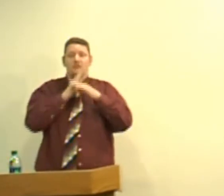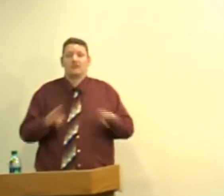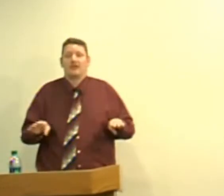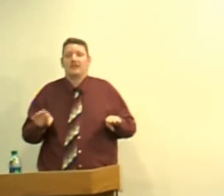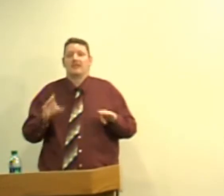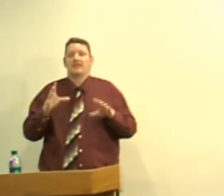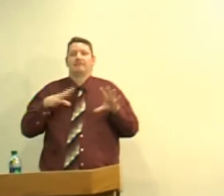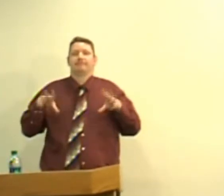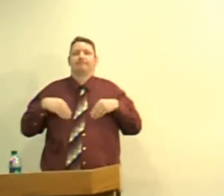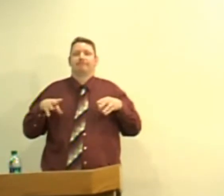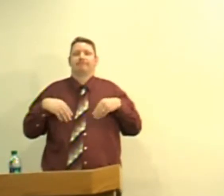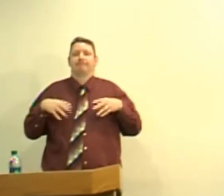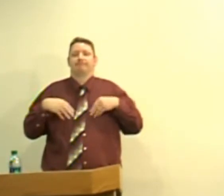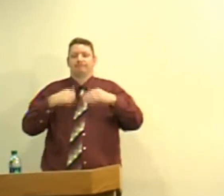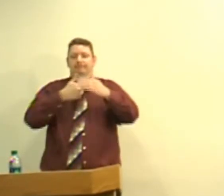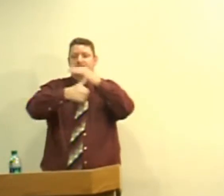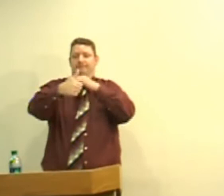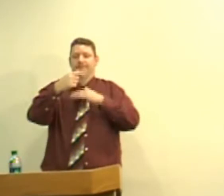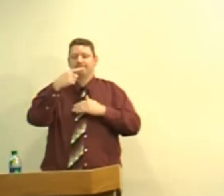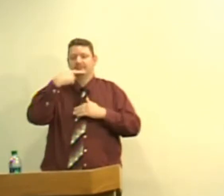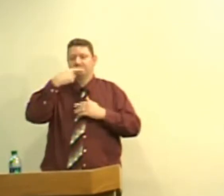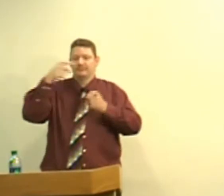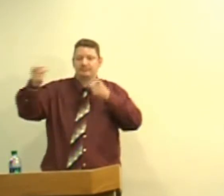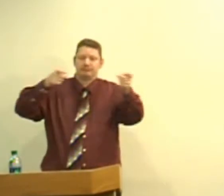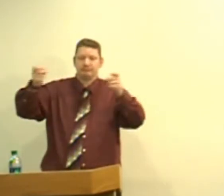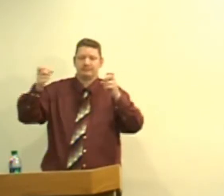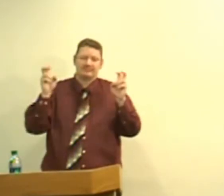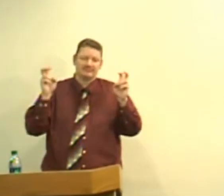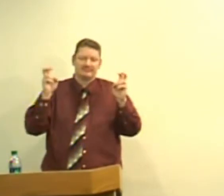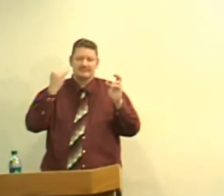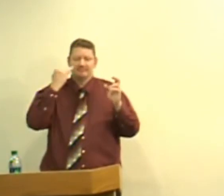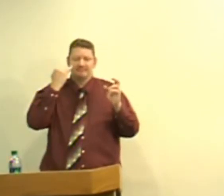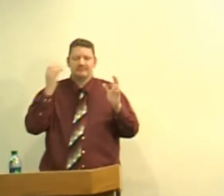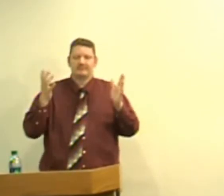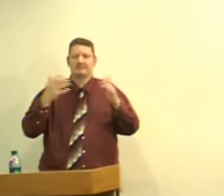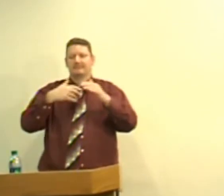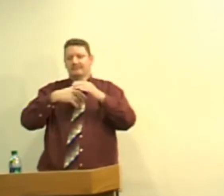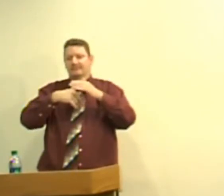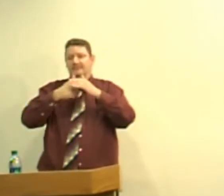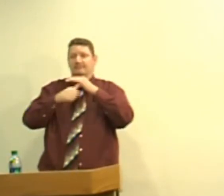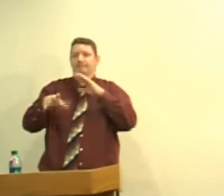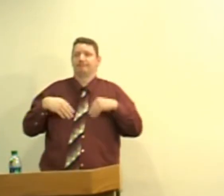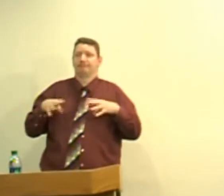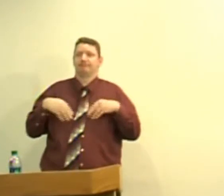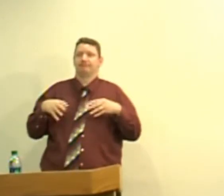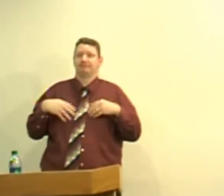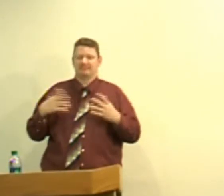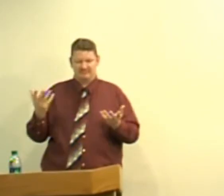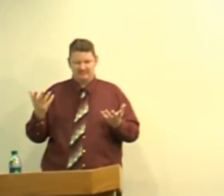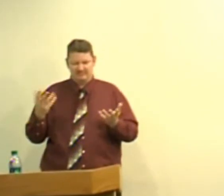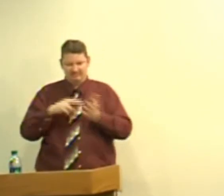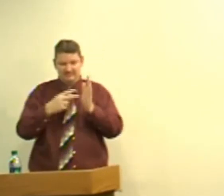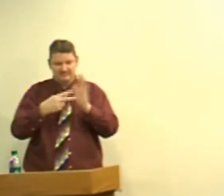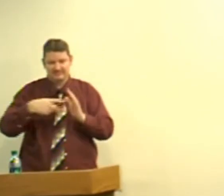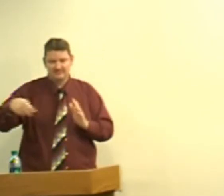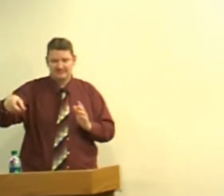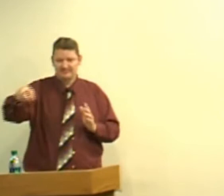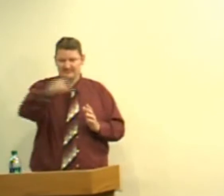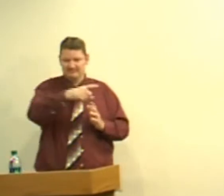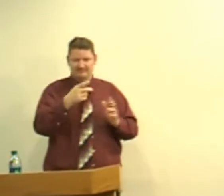You know, suppose a deaf were to accept the dominance in the hearing world leaders.